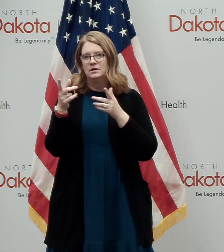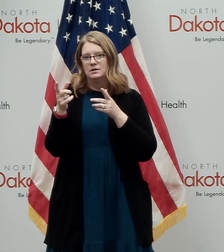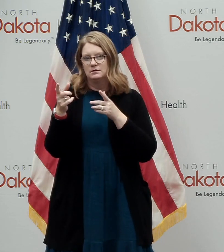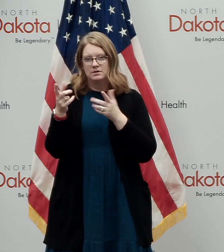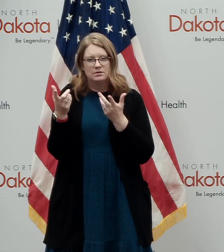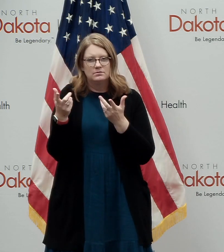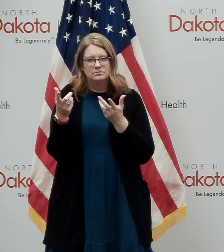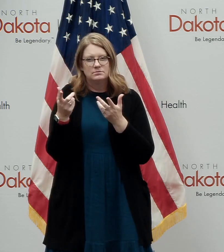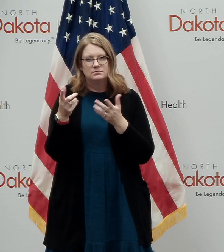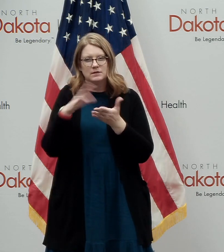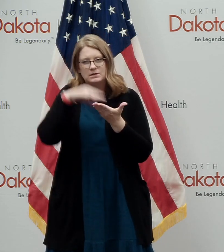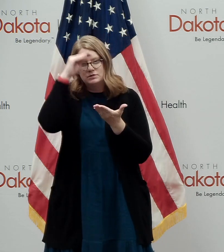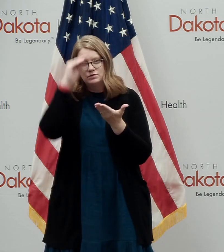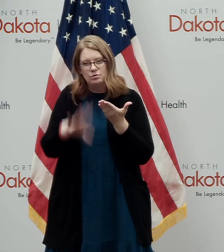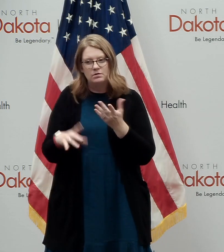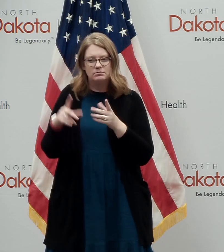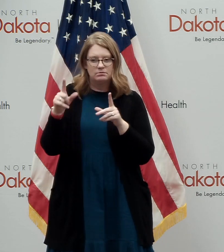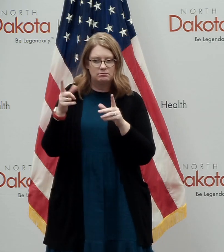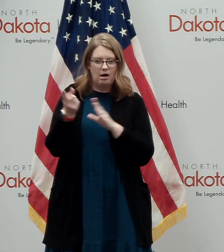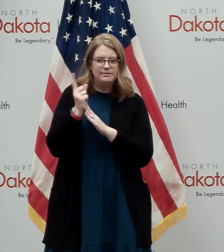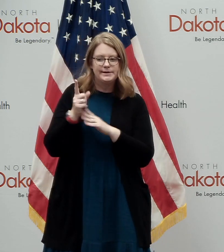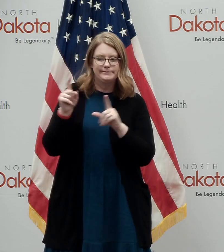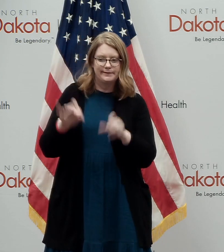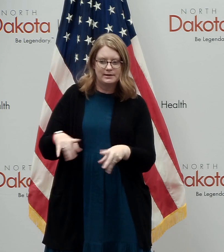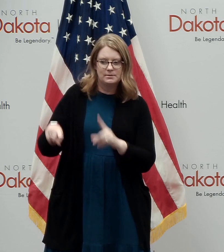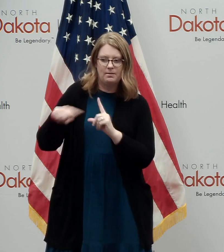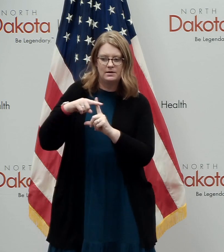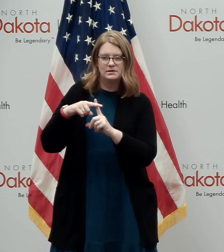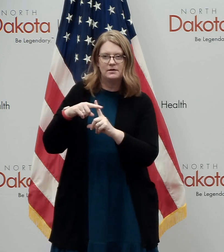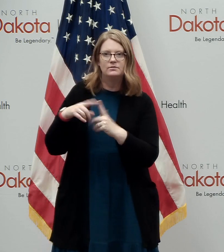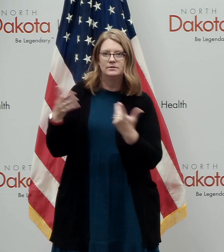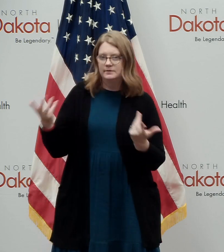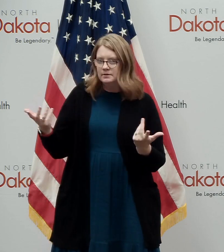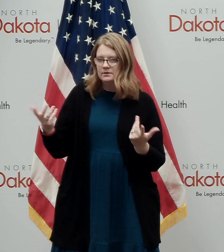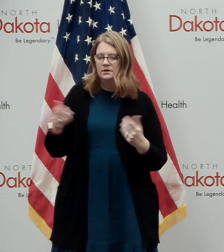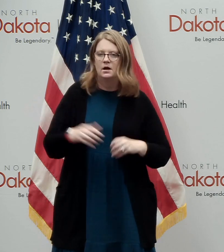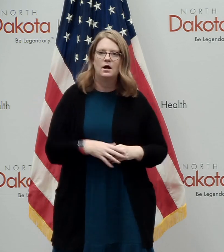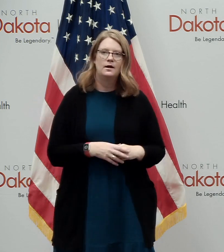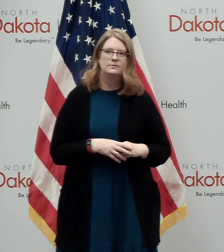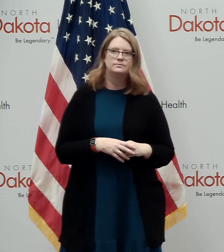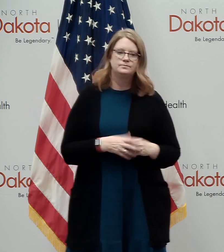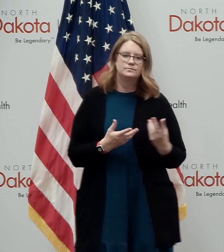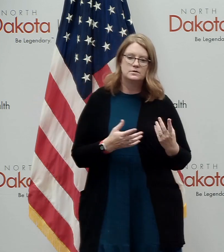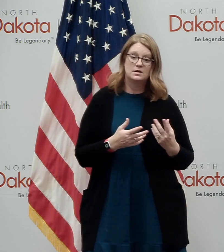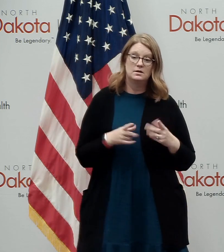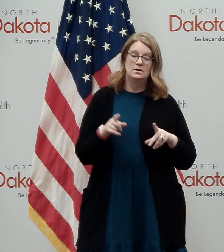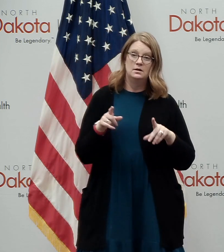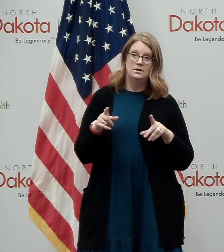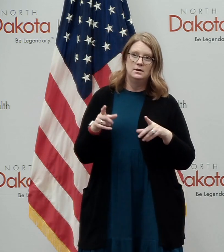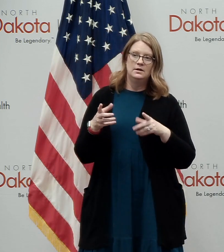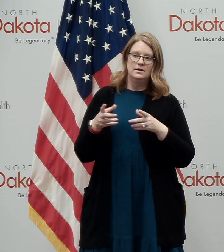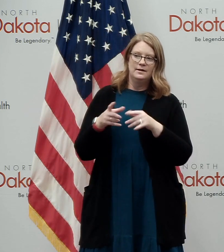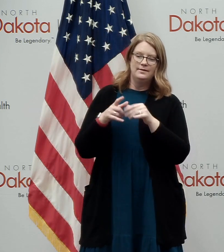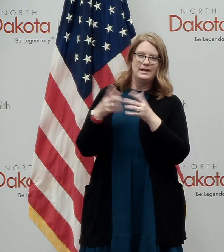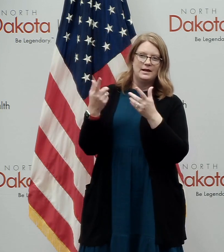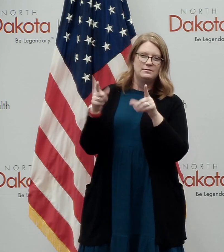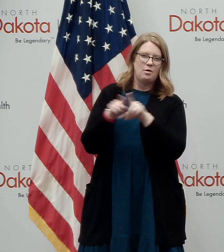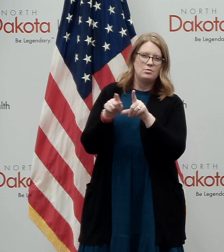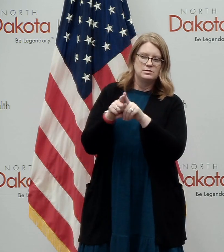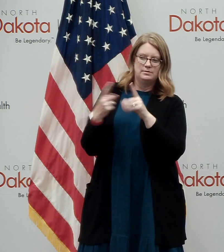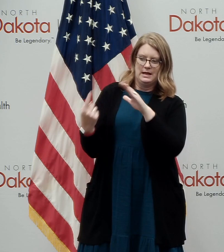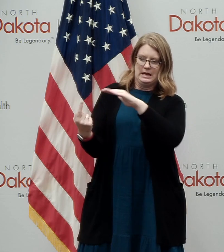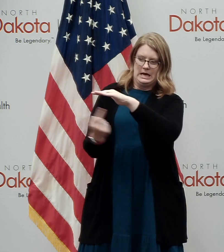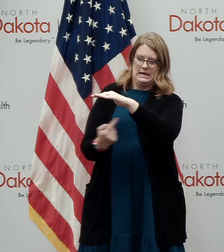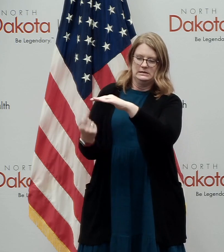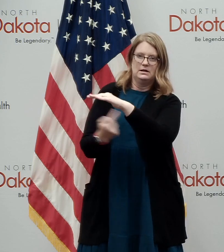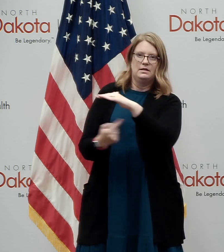school. But it is we also know that distance learning, creates risks for kids in relation to their social emotional